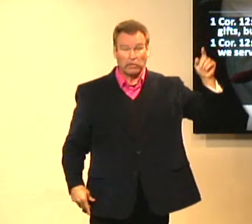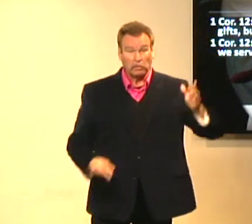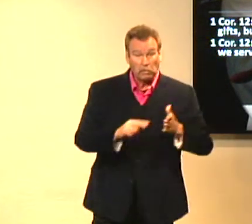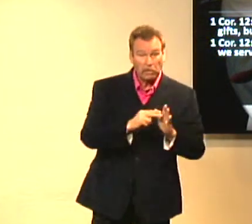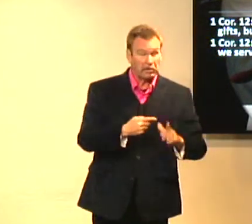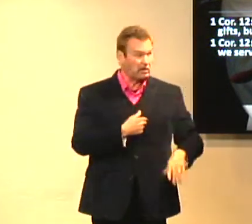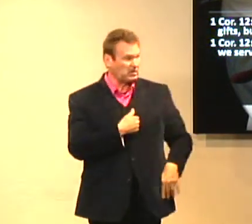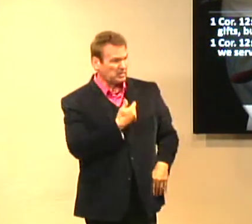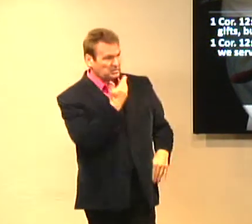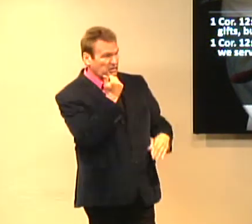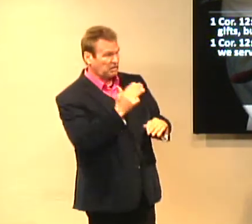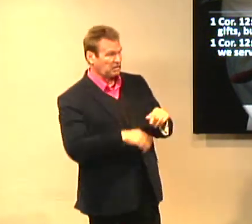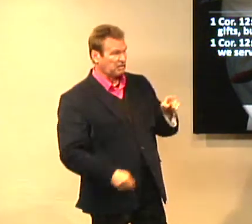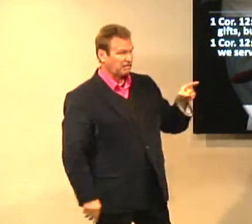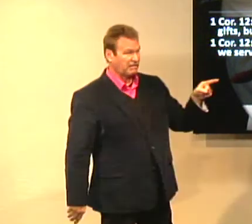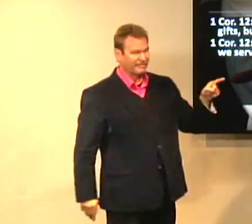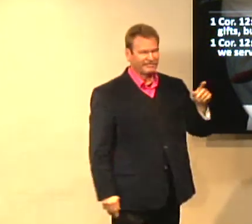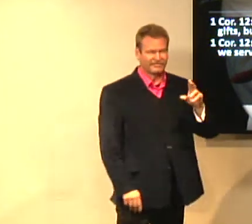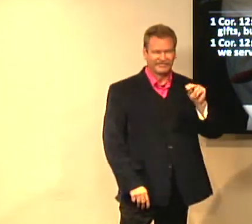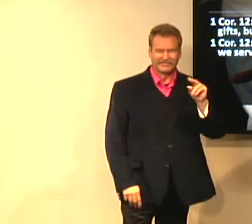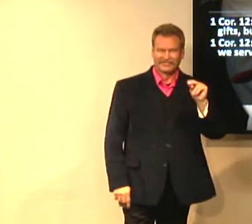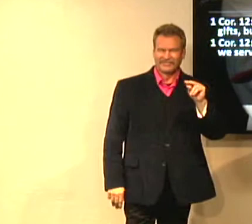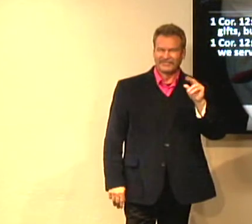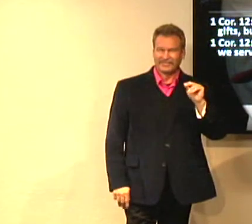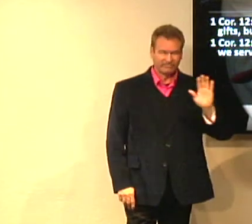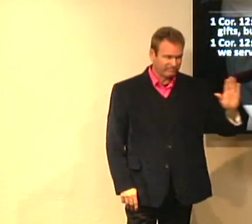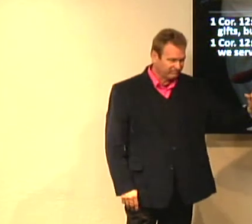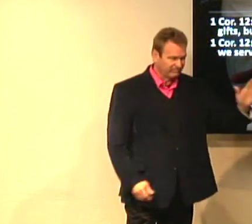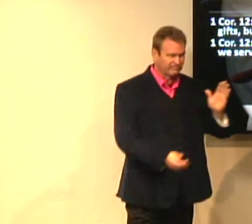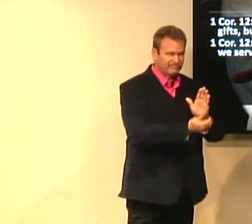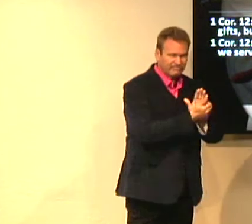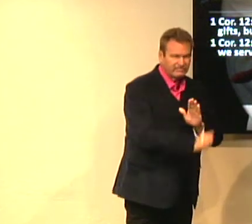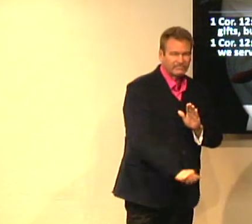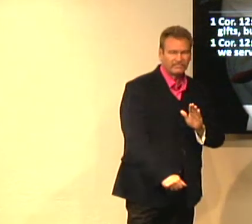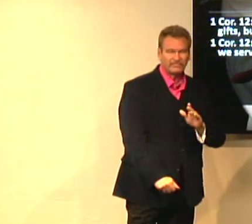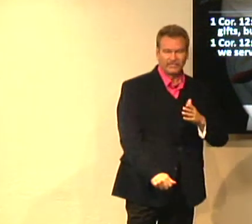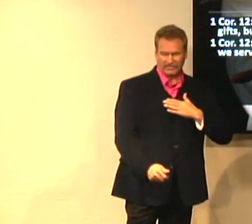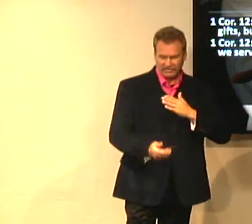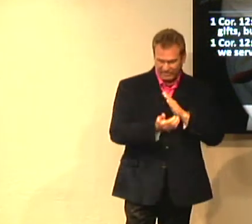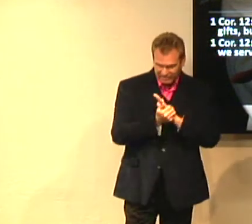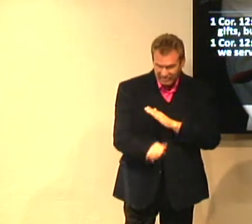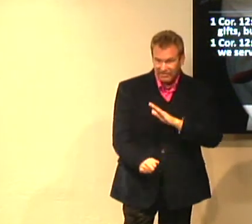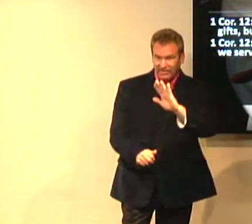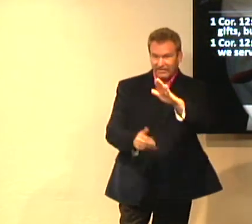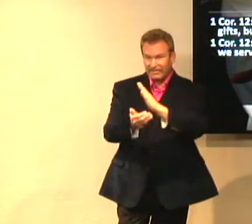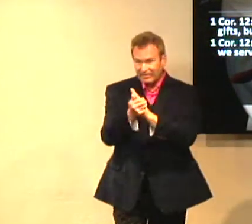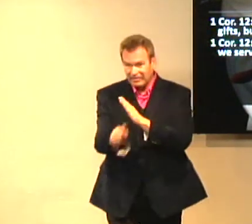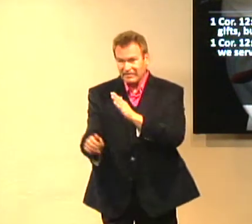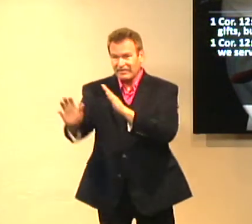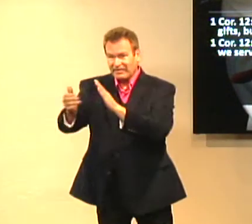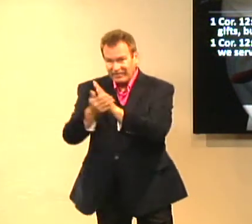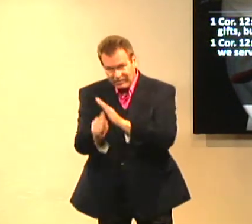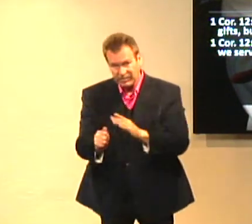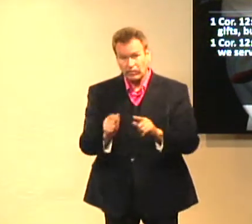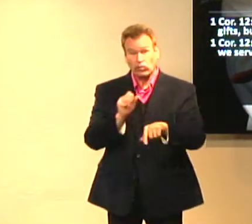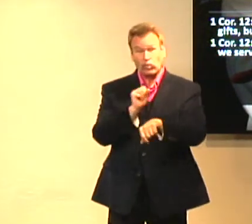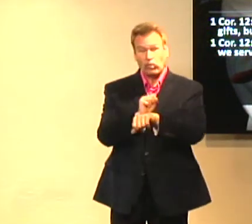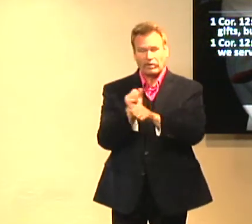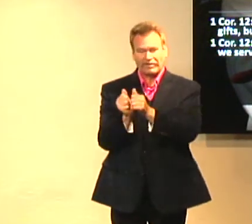Lord. You can say, well, I'm better than he is. No, you're not. You have a skill. This person has a